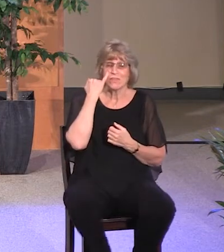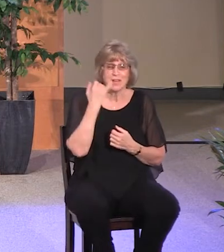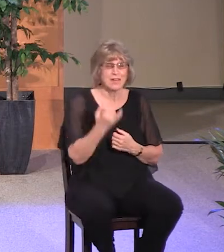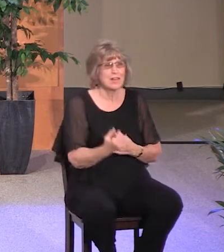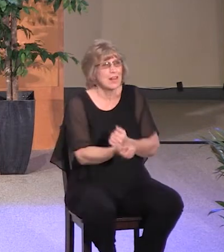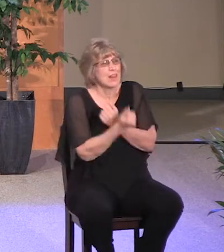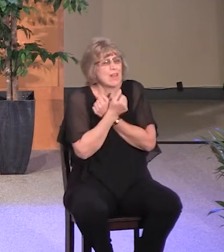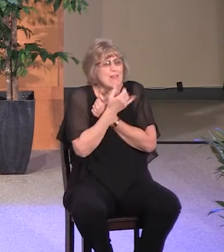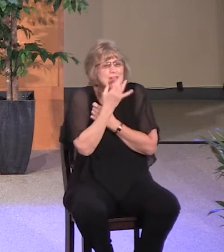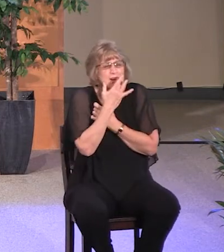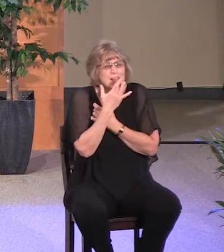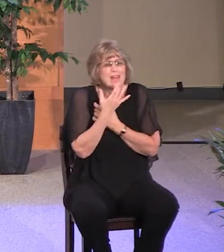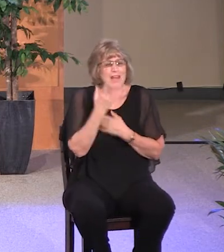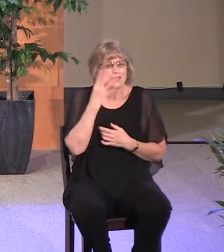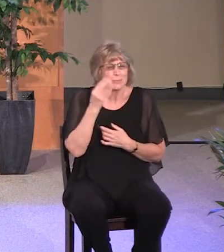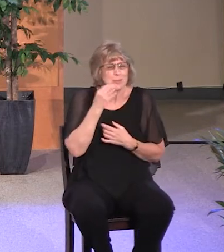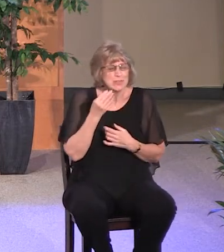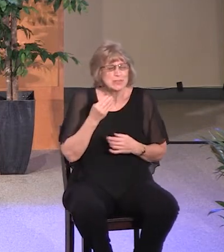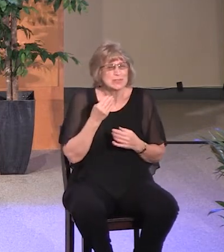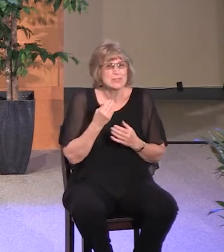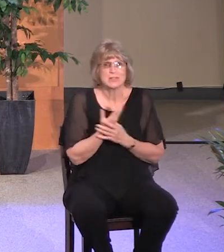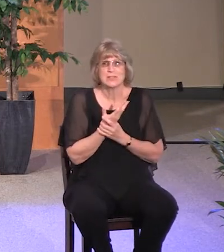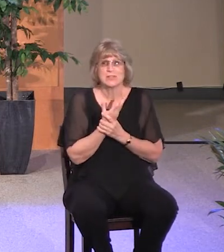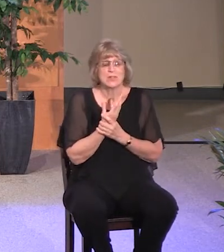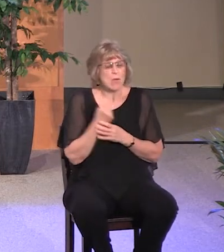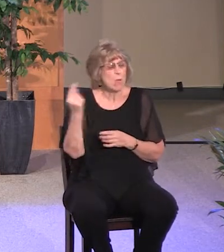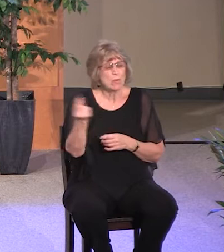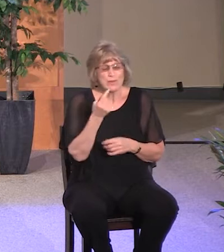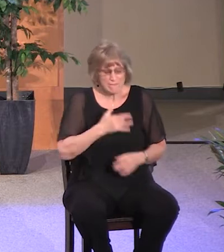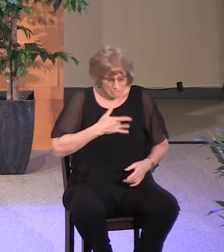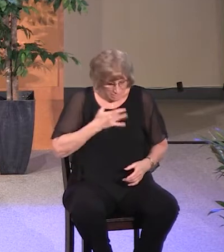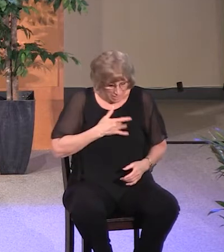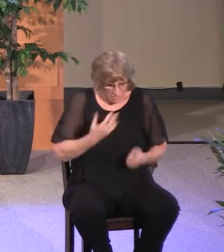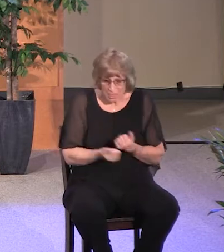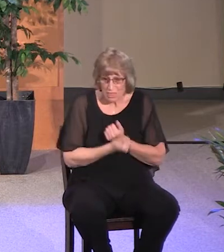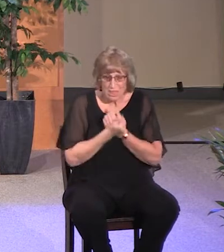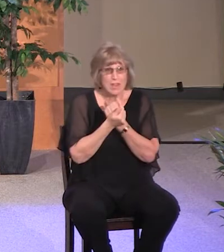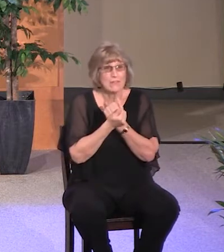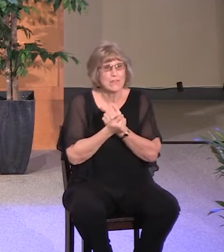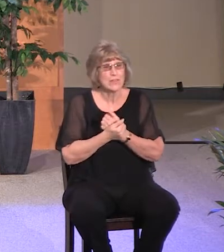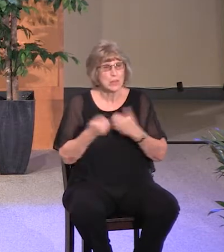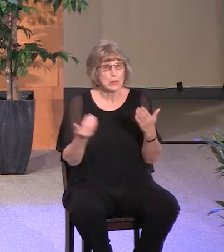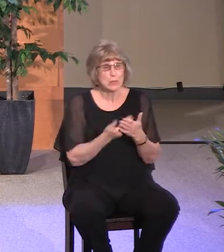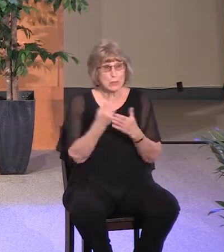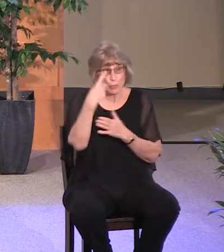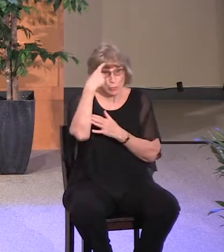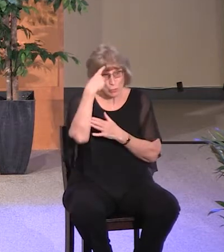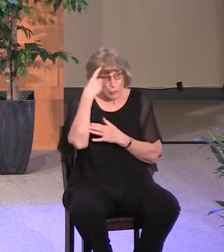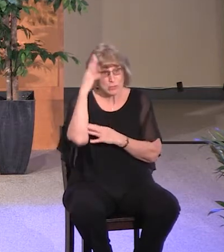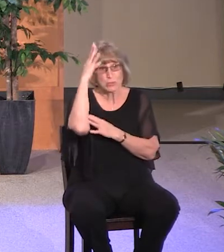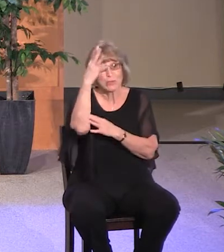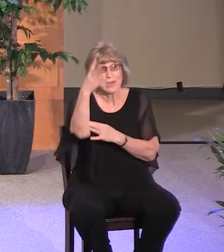pure ideals that are only love. And then we get to create new thoughts. We get